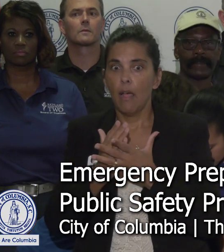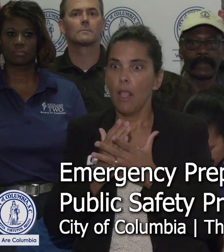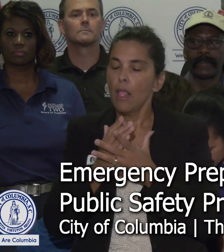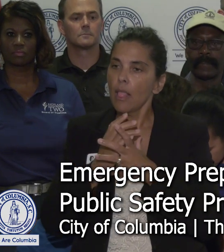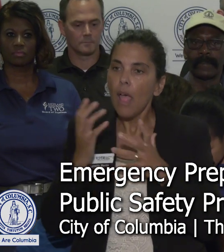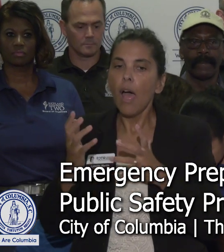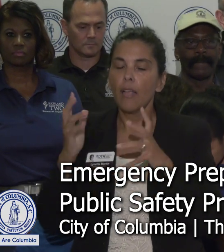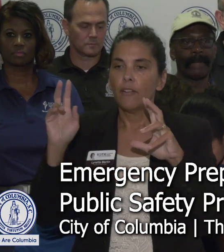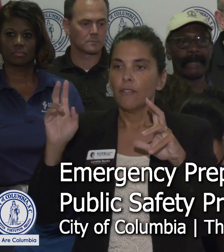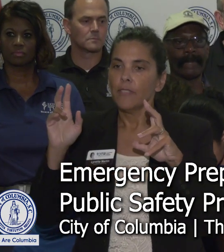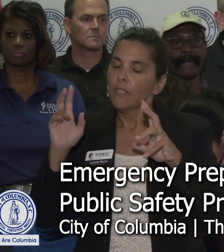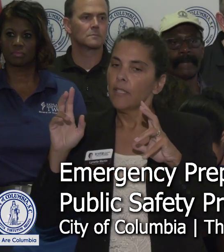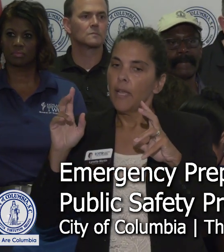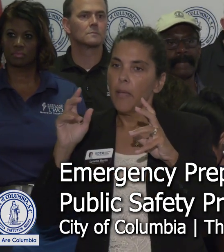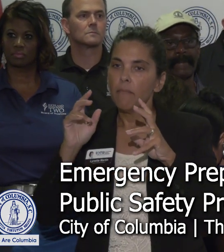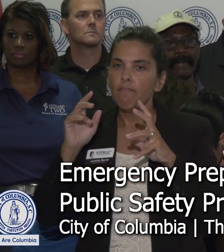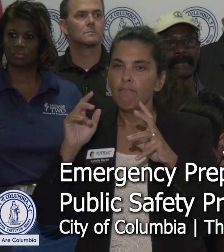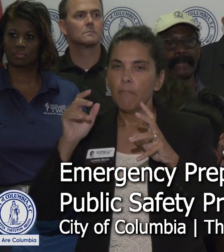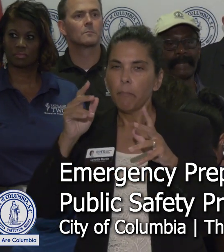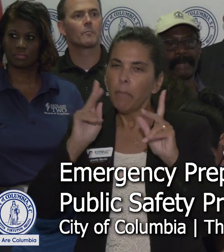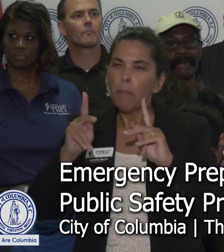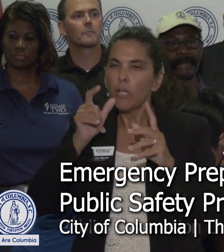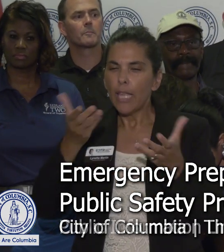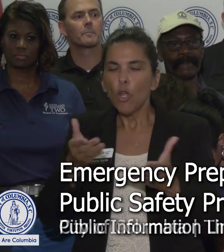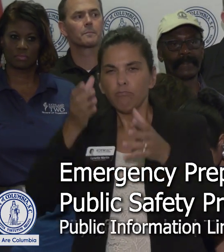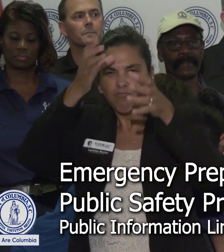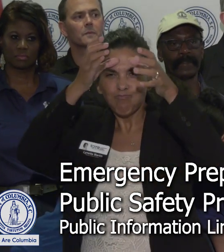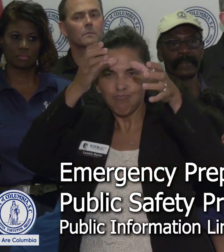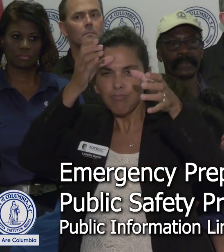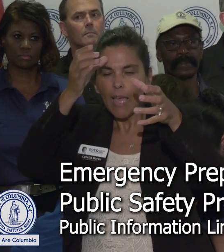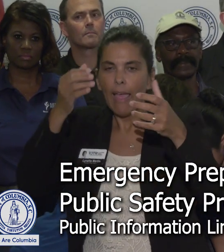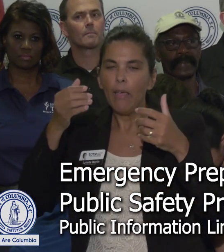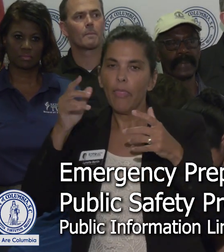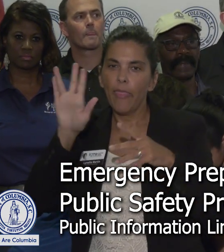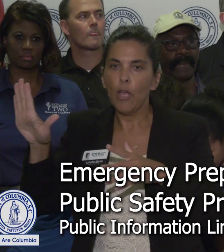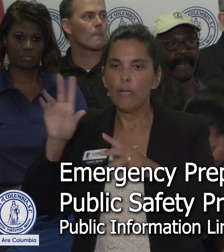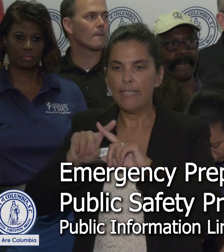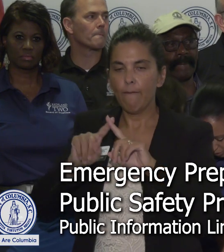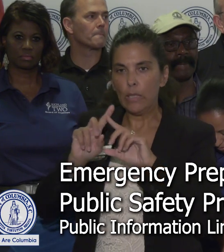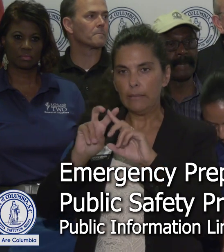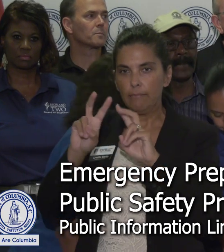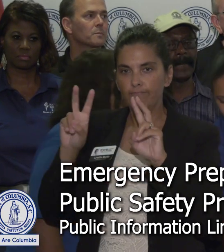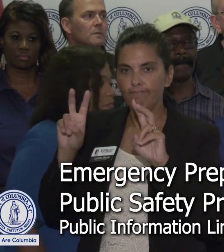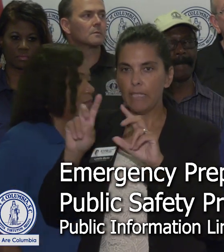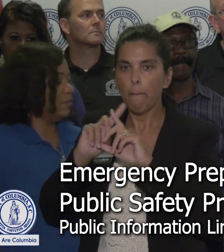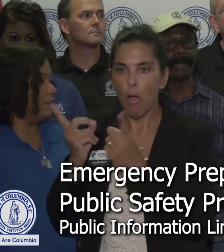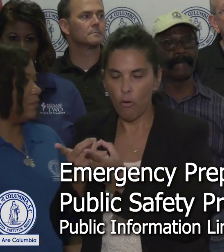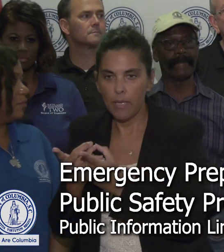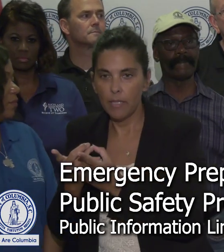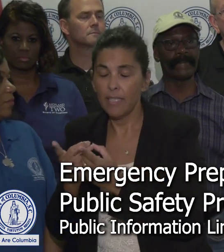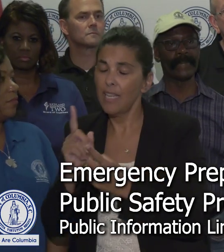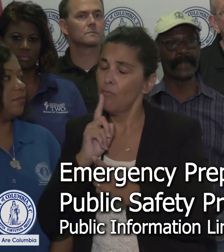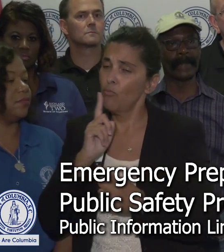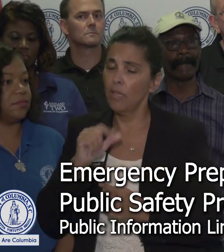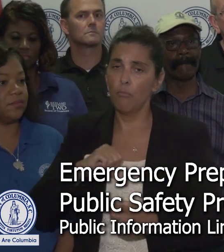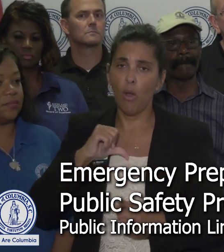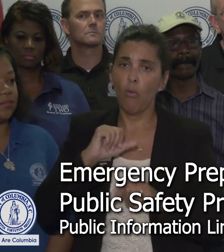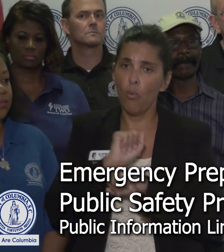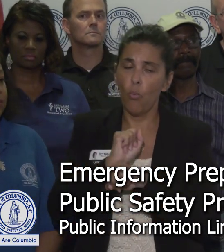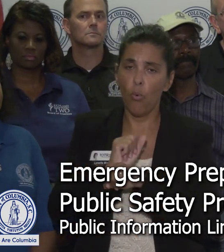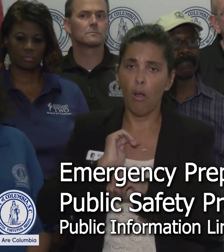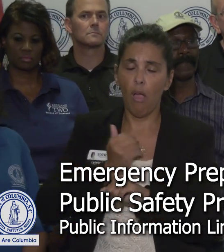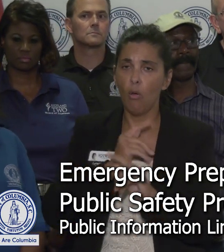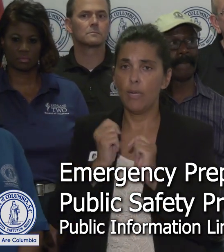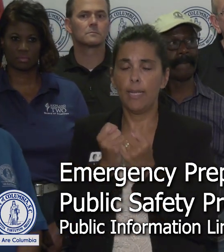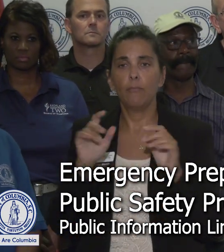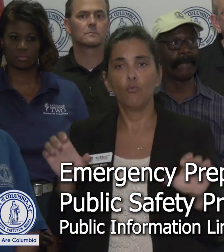matter experts here, maybe to answer some of your specific questions, and I'm proud of the work, as I told them yesterday, incredibly proud of the work that our team's doing,